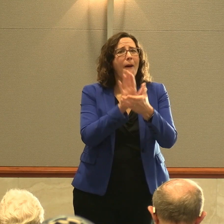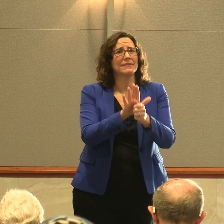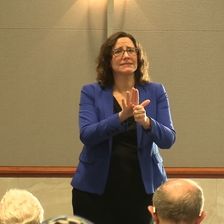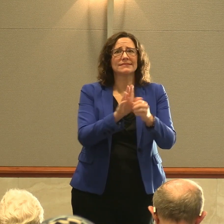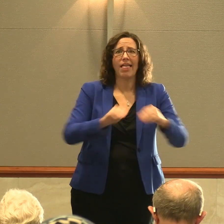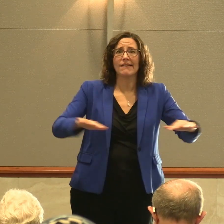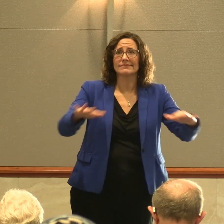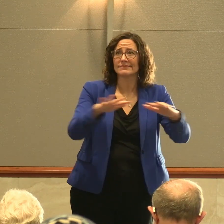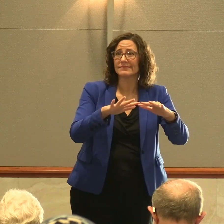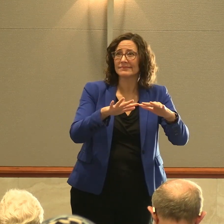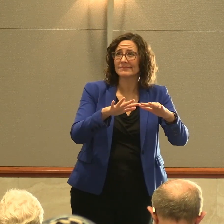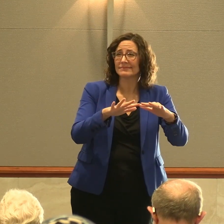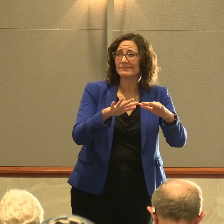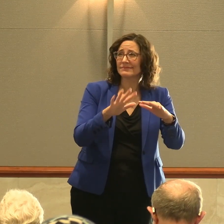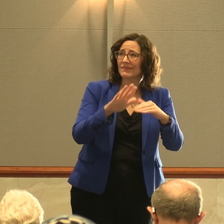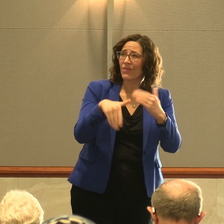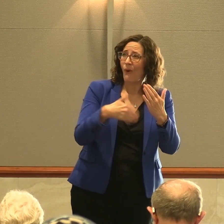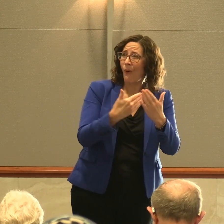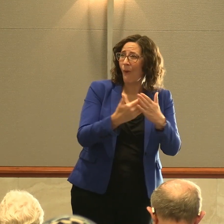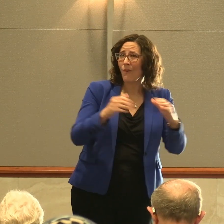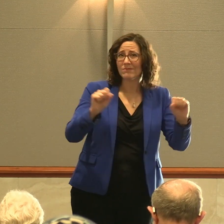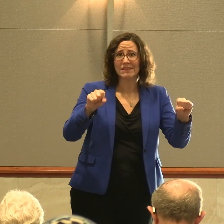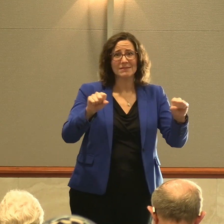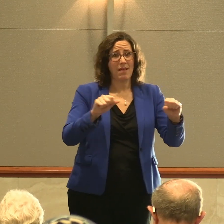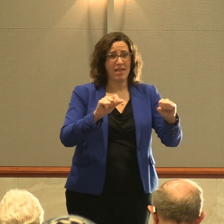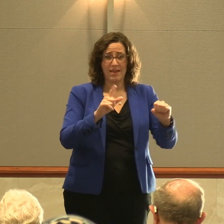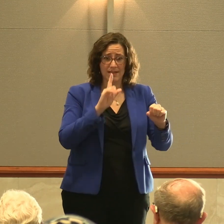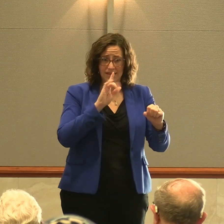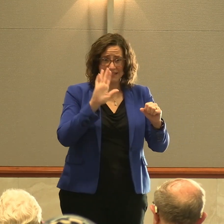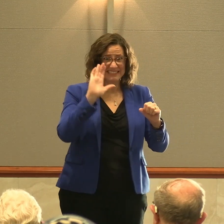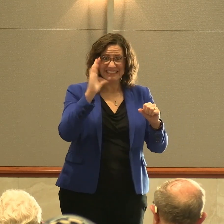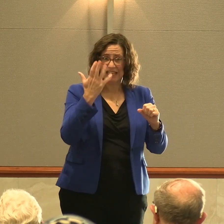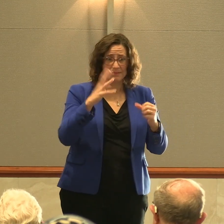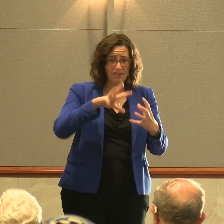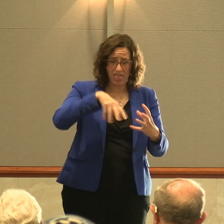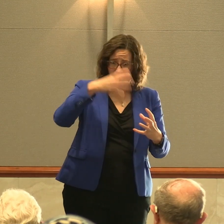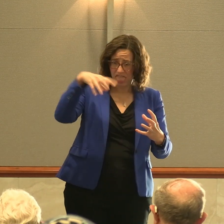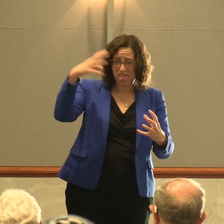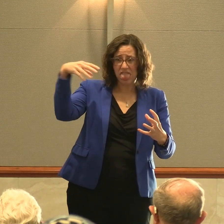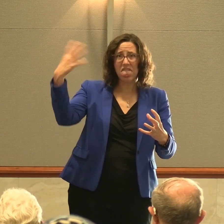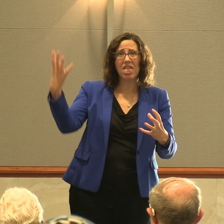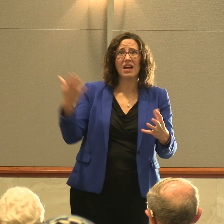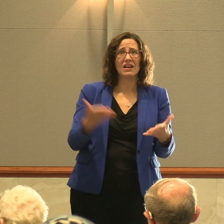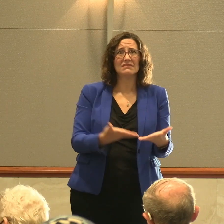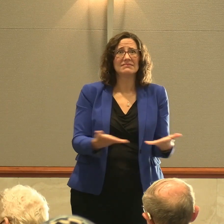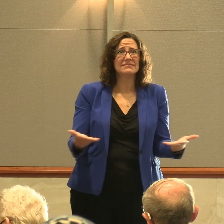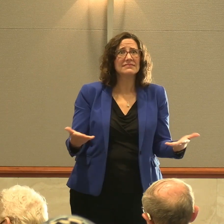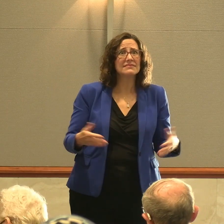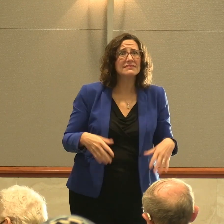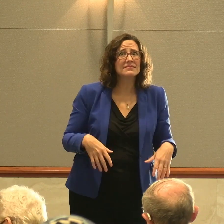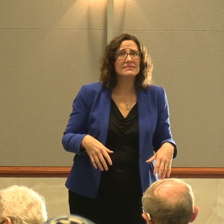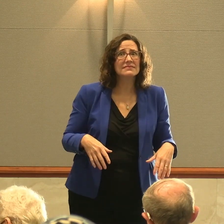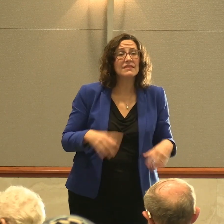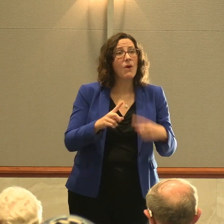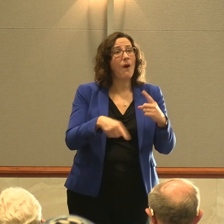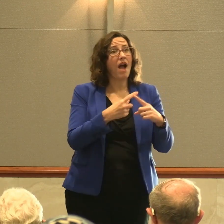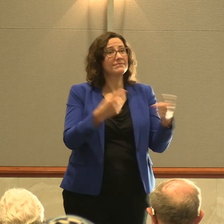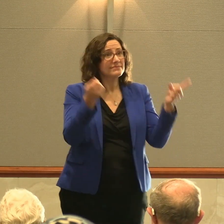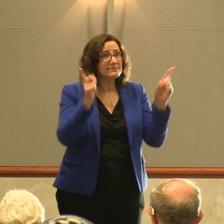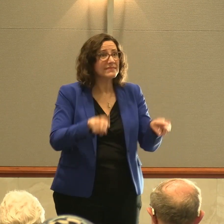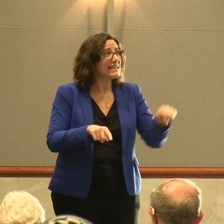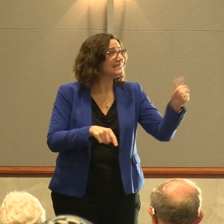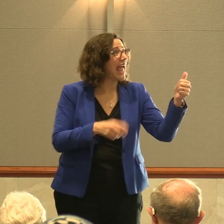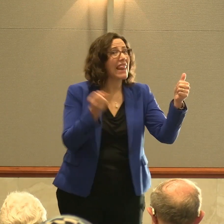entire prospect seems to unravel before our very eyes. When the Meraglim, 10 of the